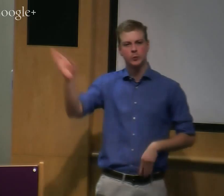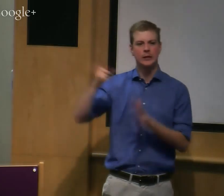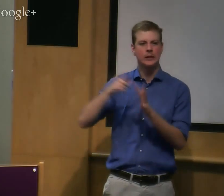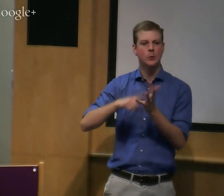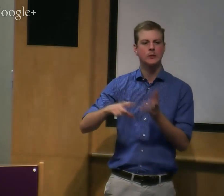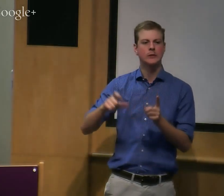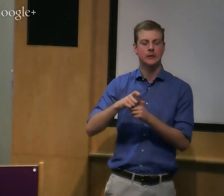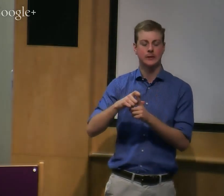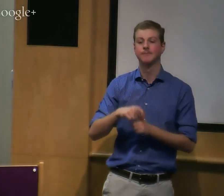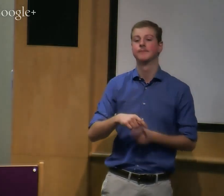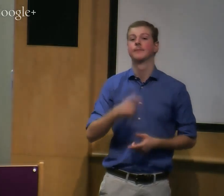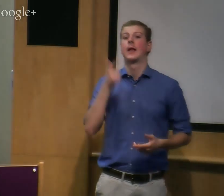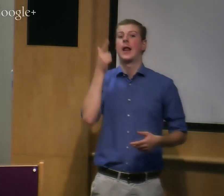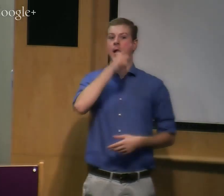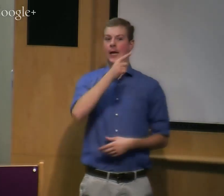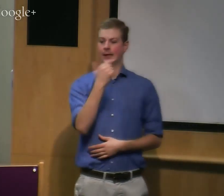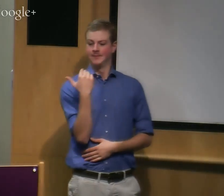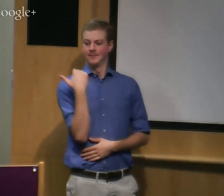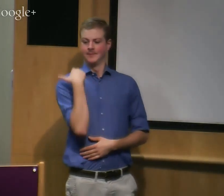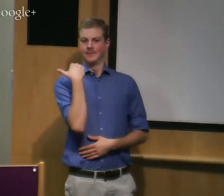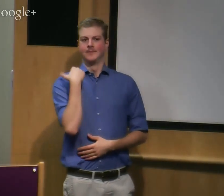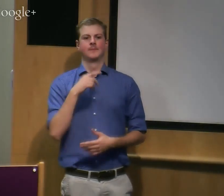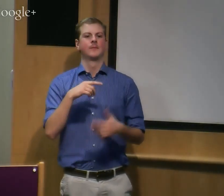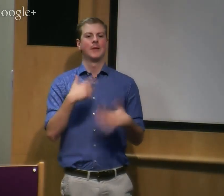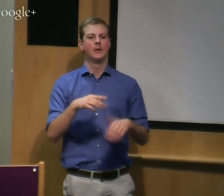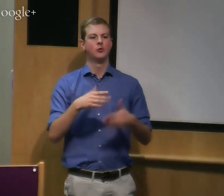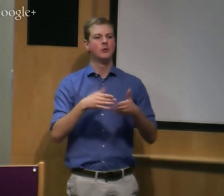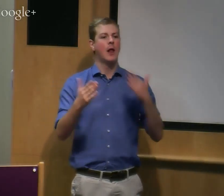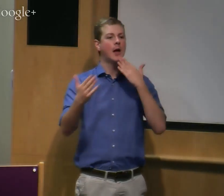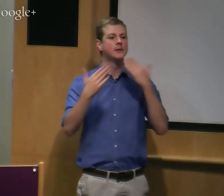they be in? He said, no, they just have to go to the BBD. So,